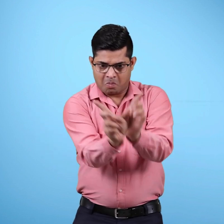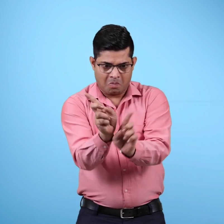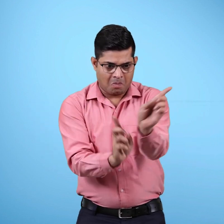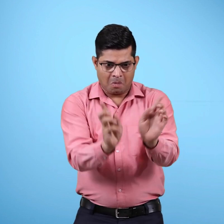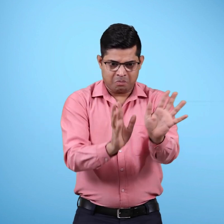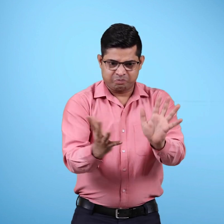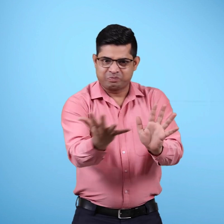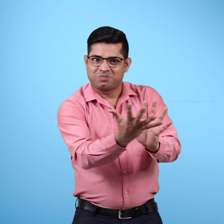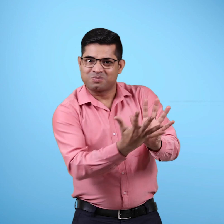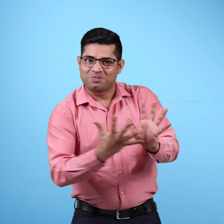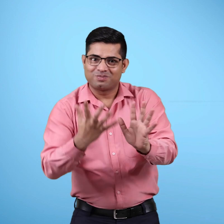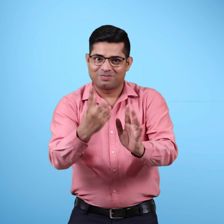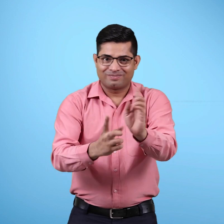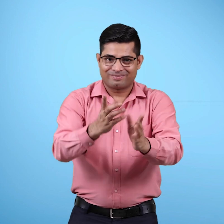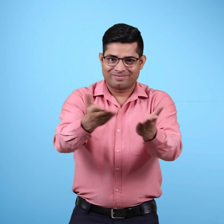near the base of stem.